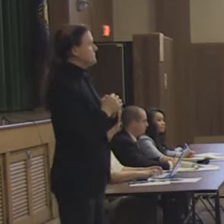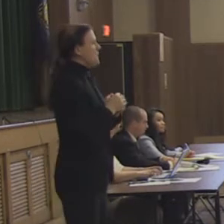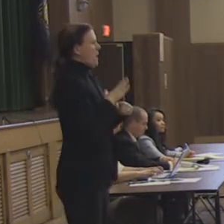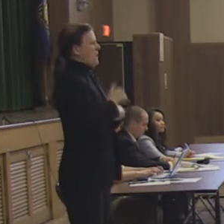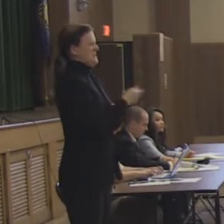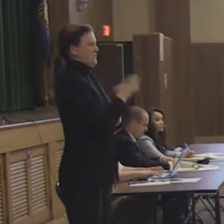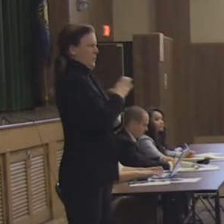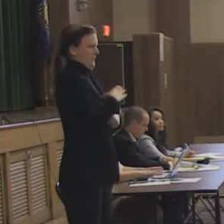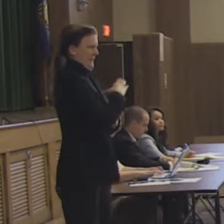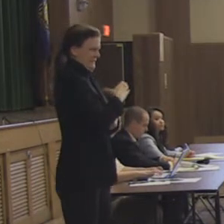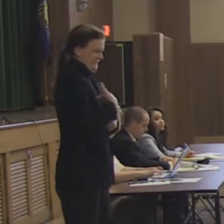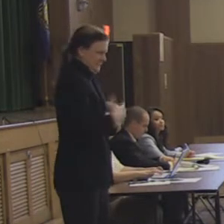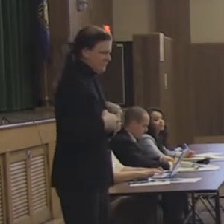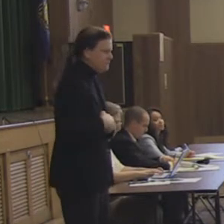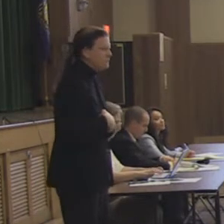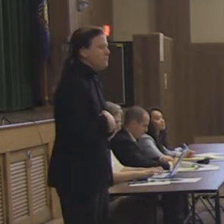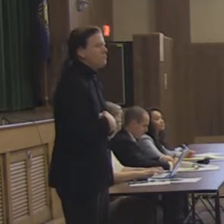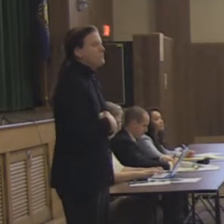committees.